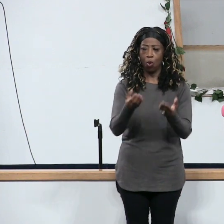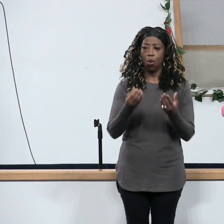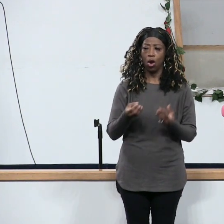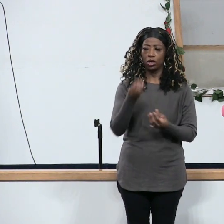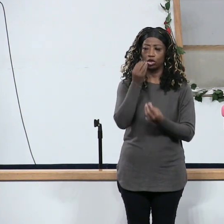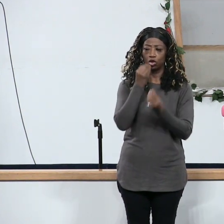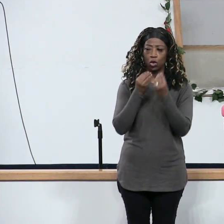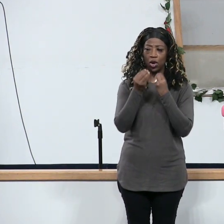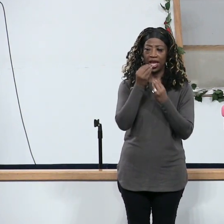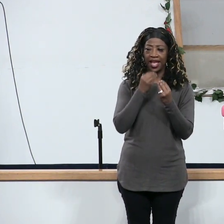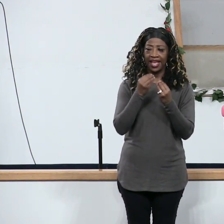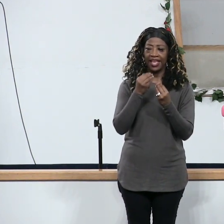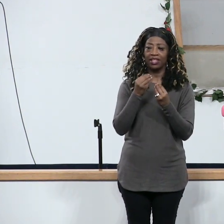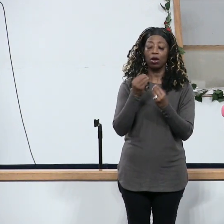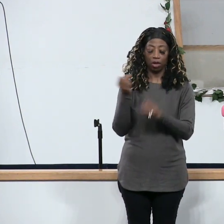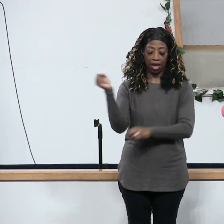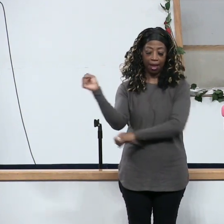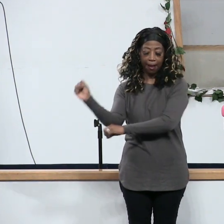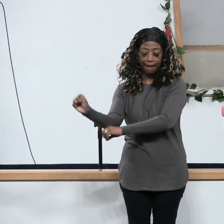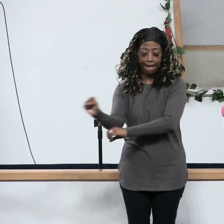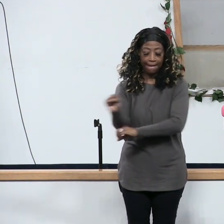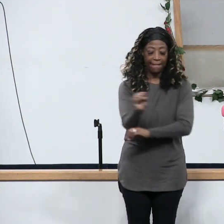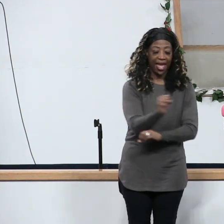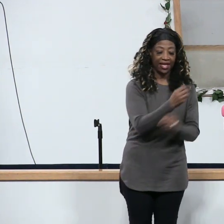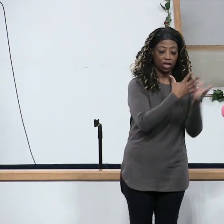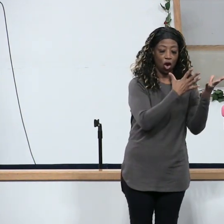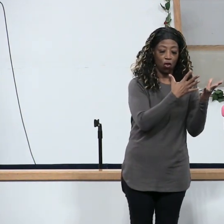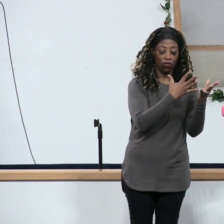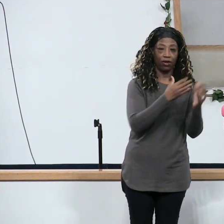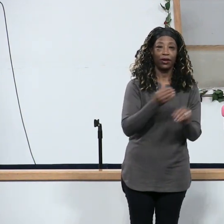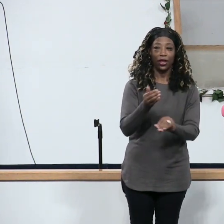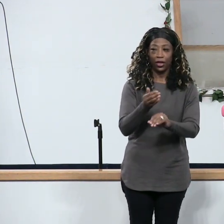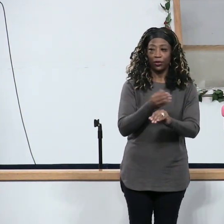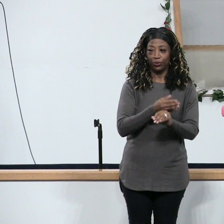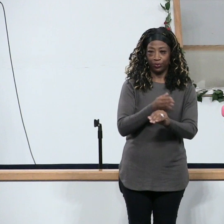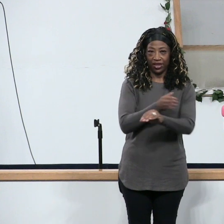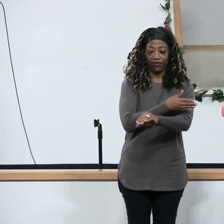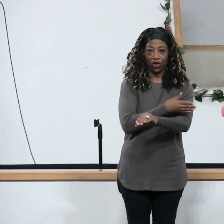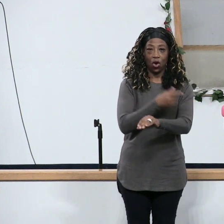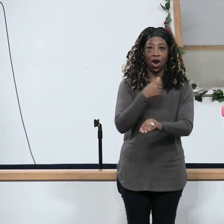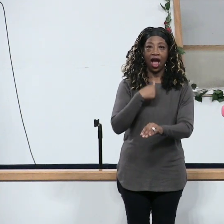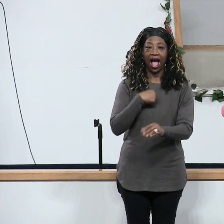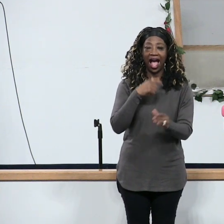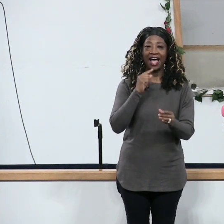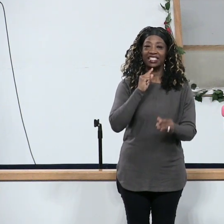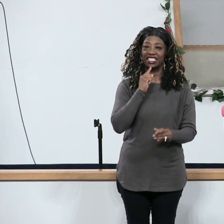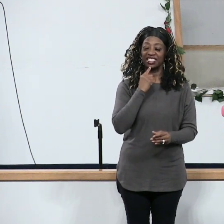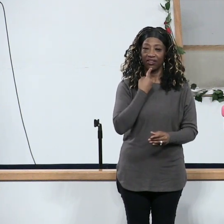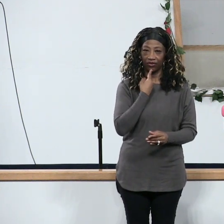this Passover with you before I suffer.